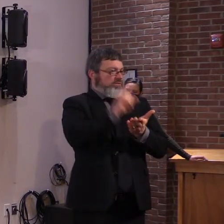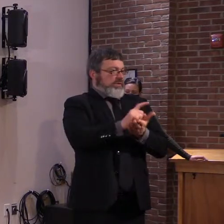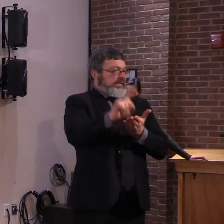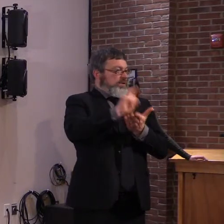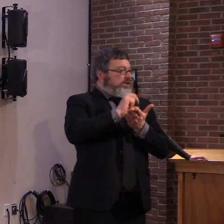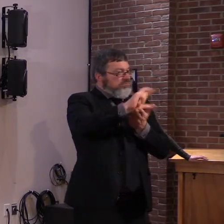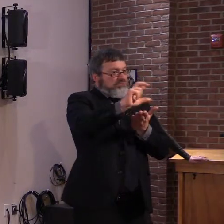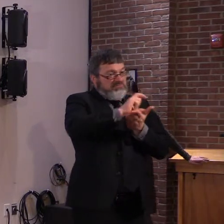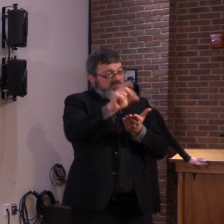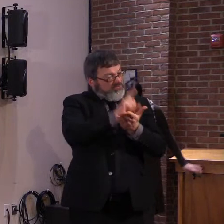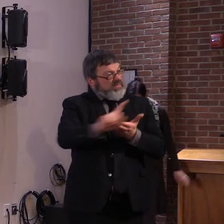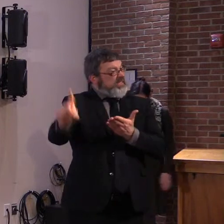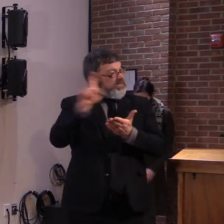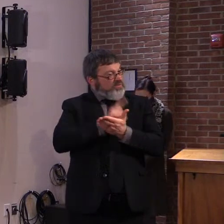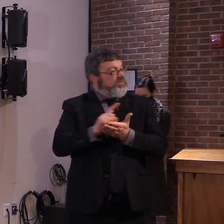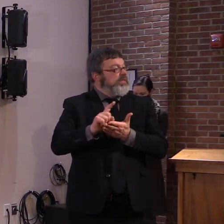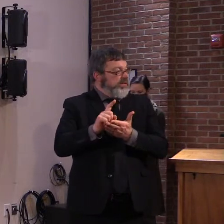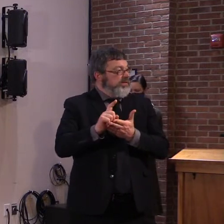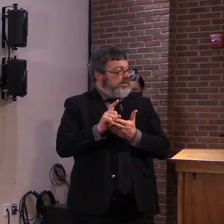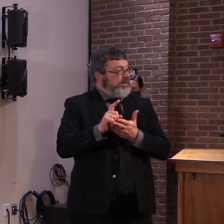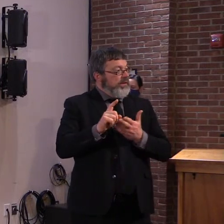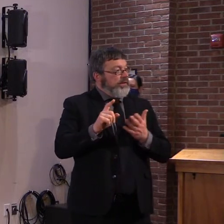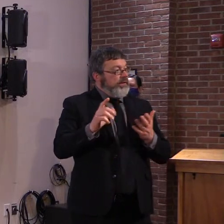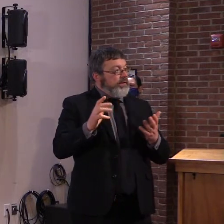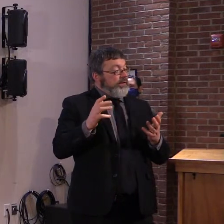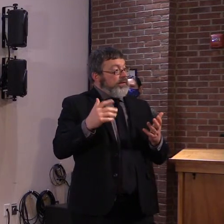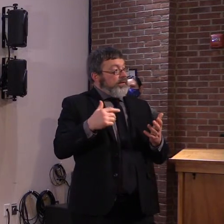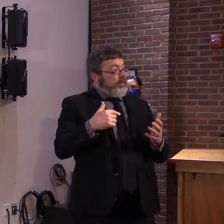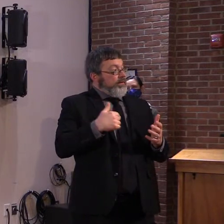unemployment trust fund to